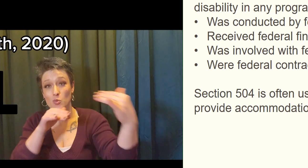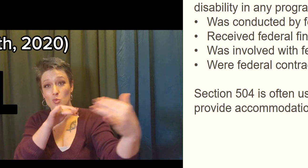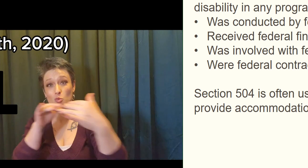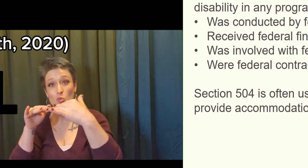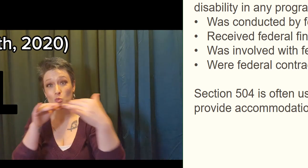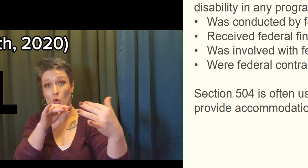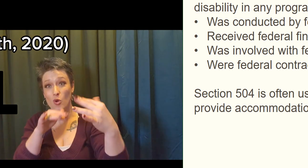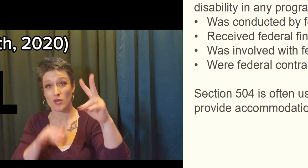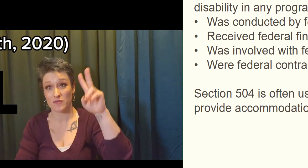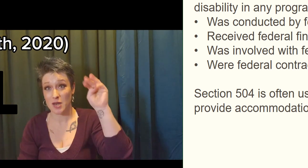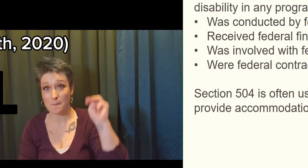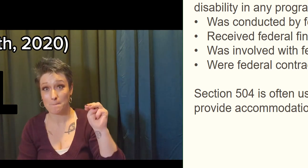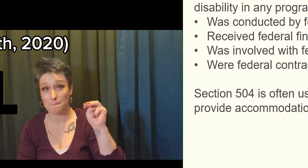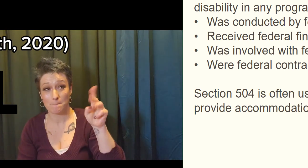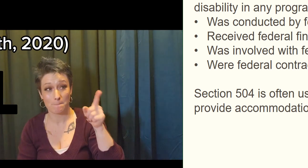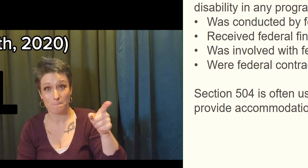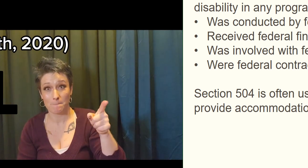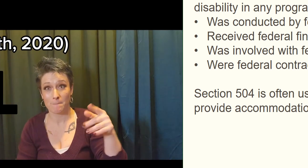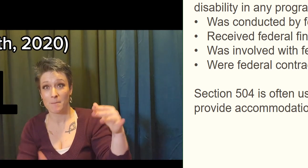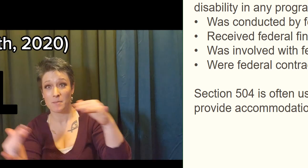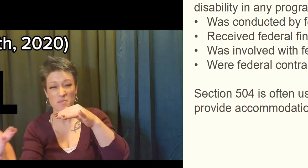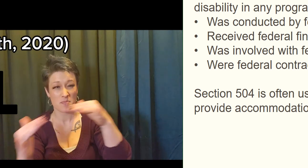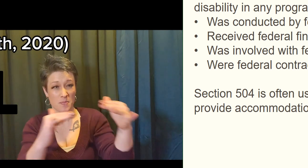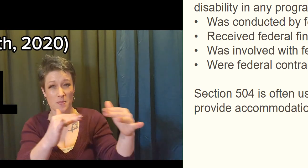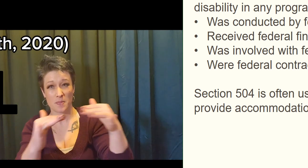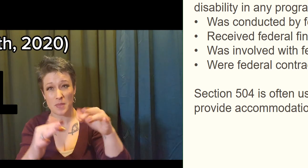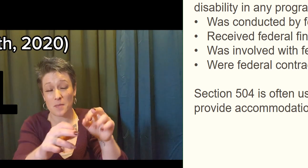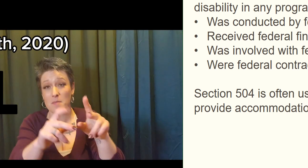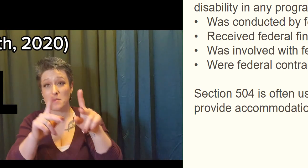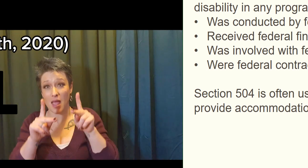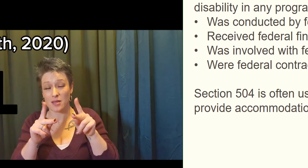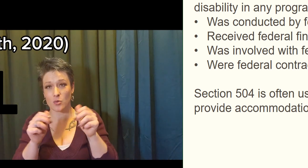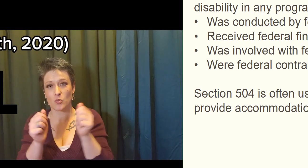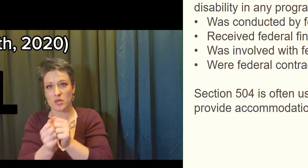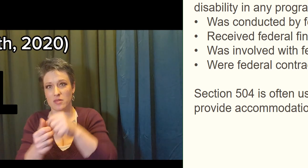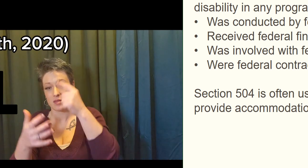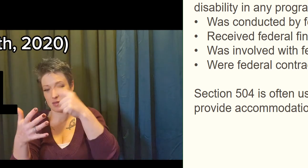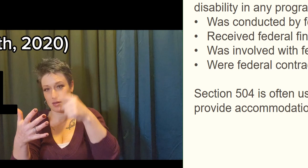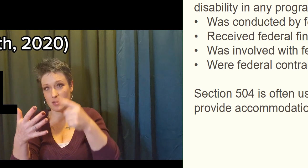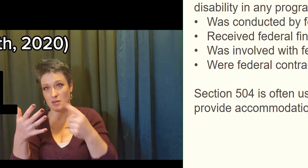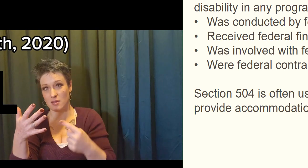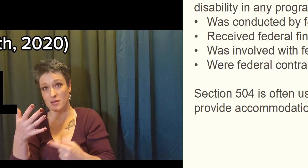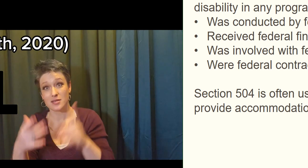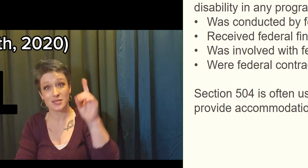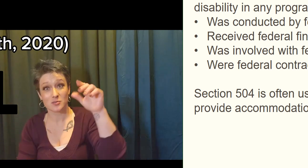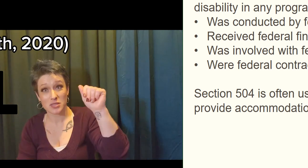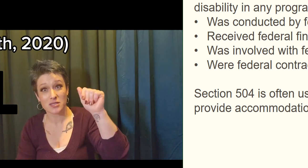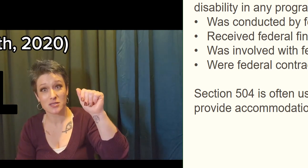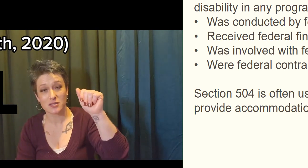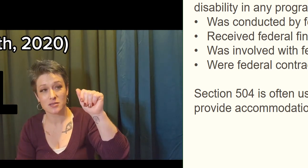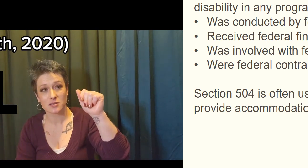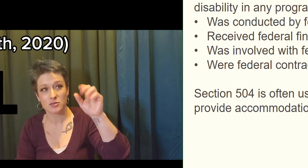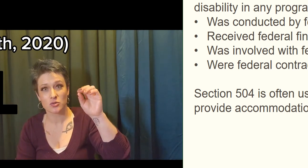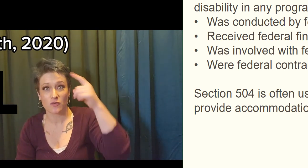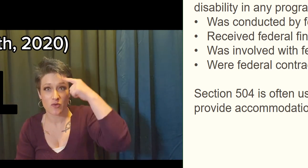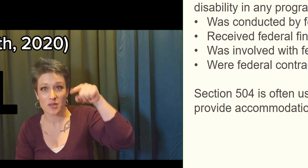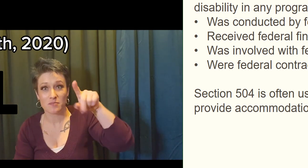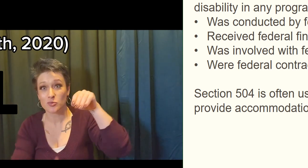because people who were sent off to the Vietnam War came back, and they